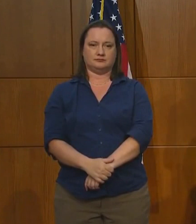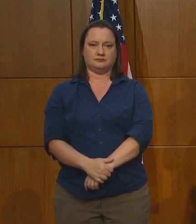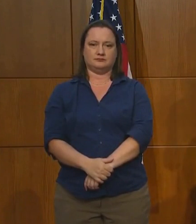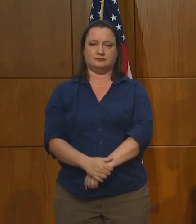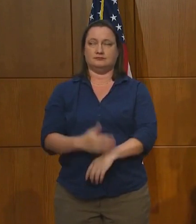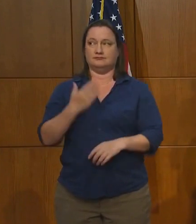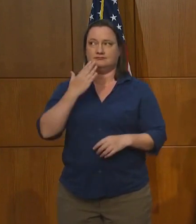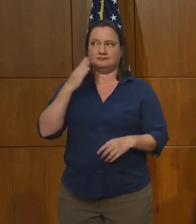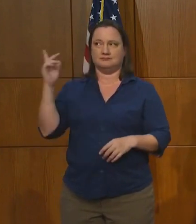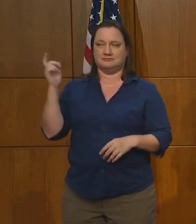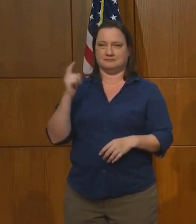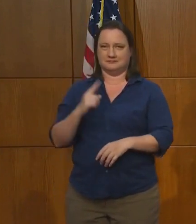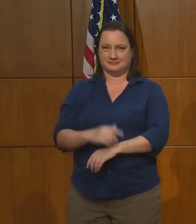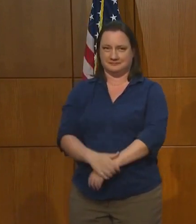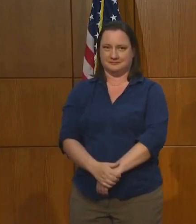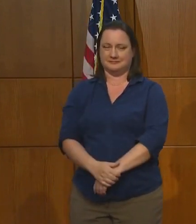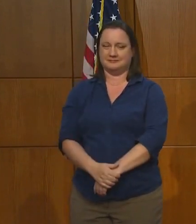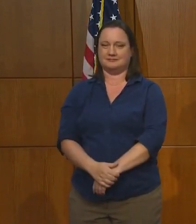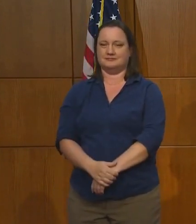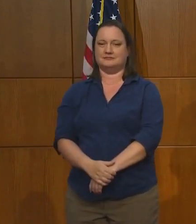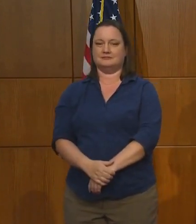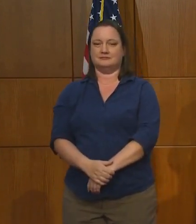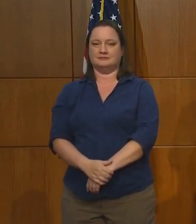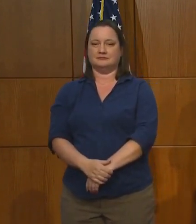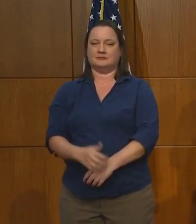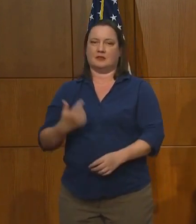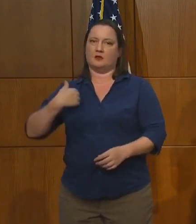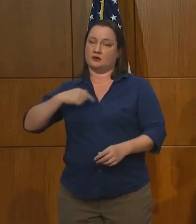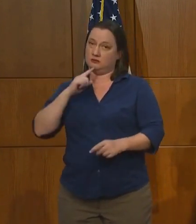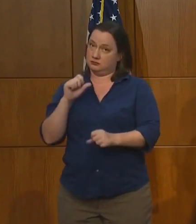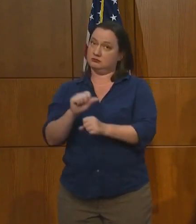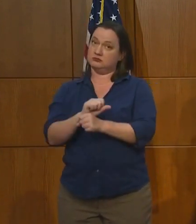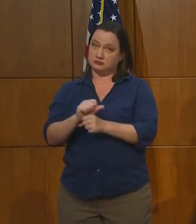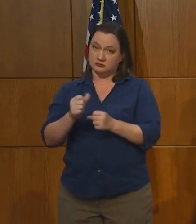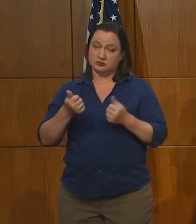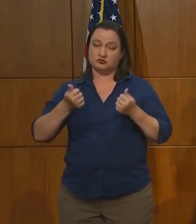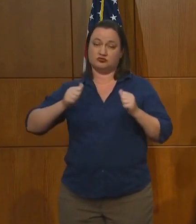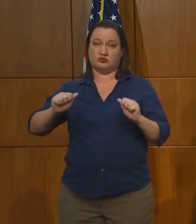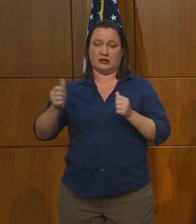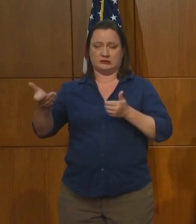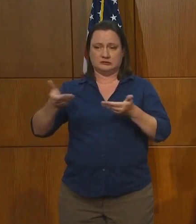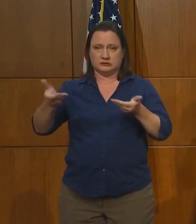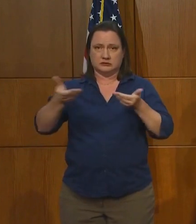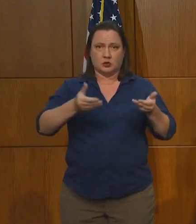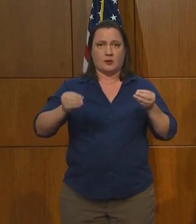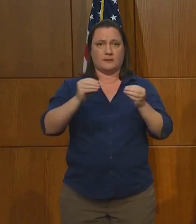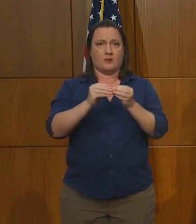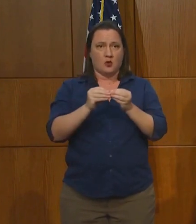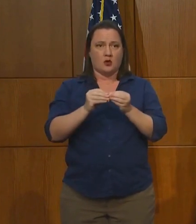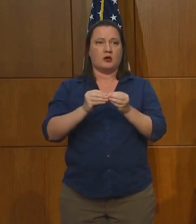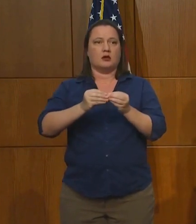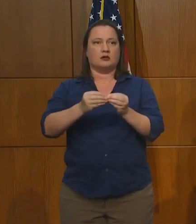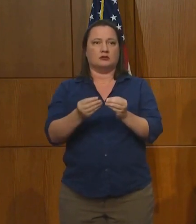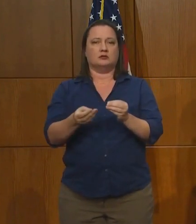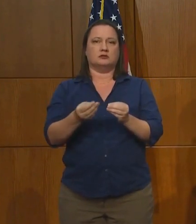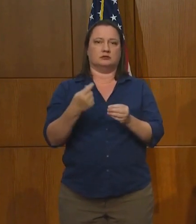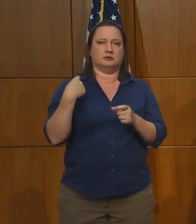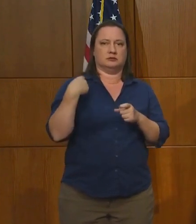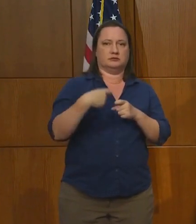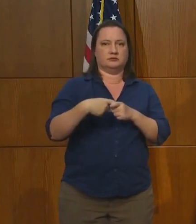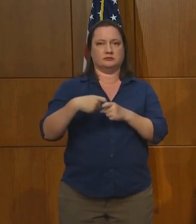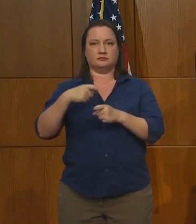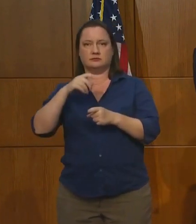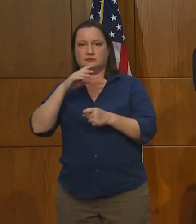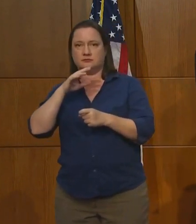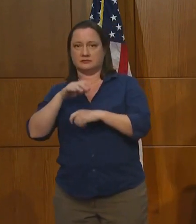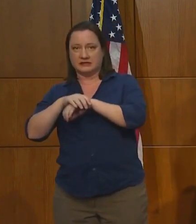Thank you for that question. We have made a concerted effort to hire bilingual contact tracers. As the